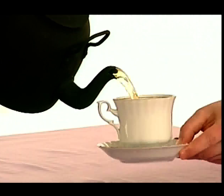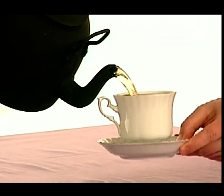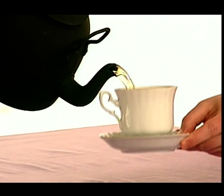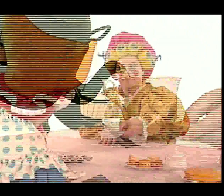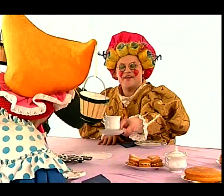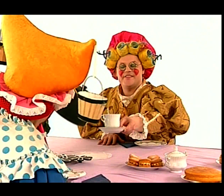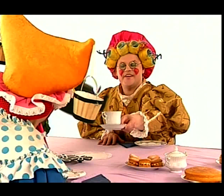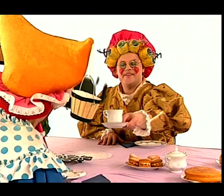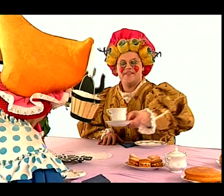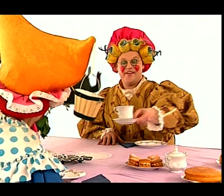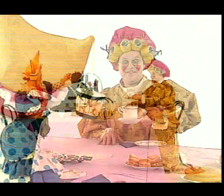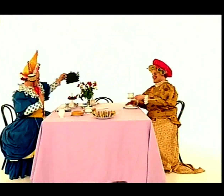Oh, yes.